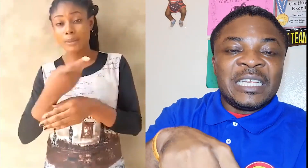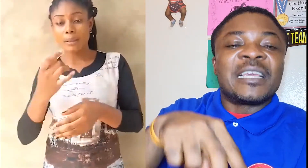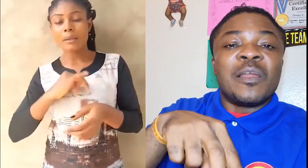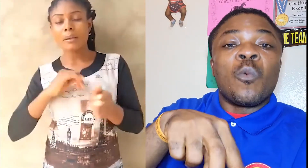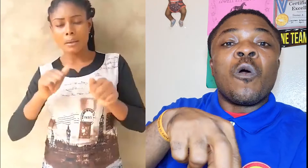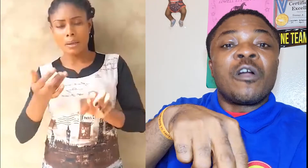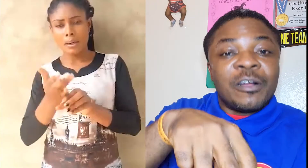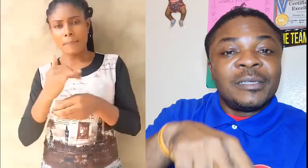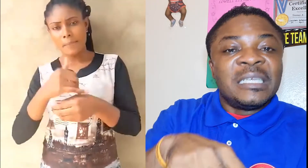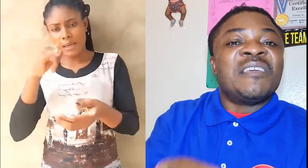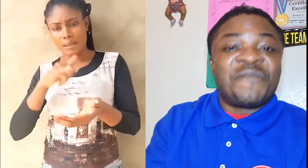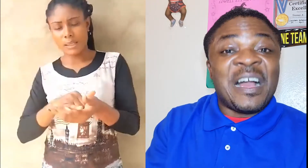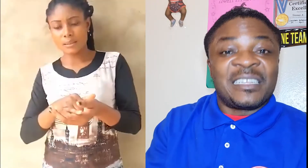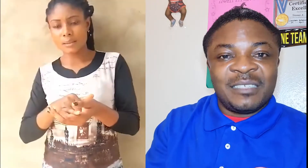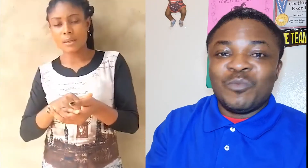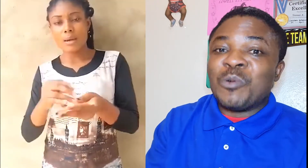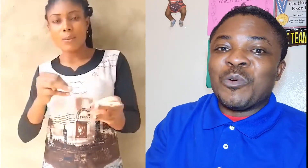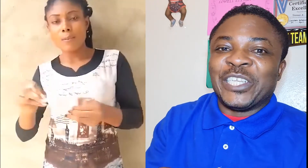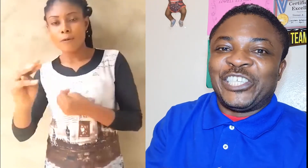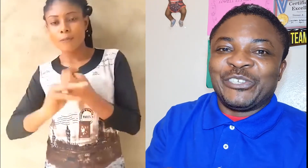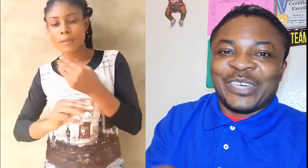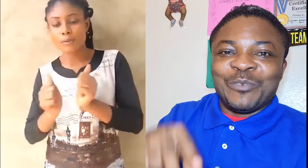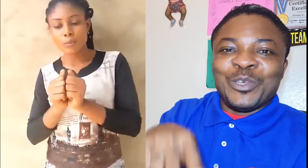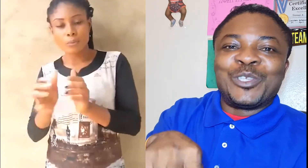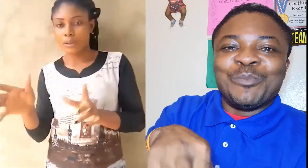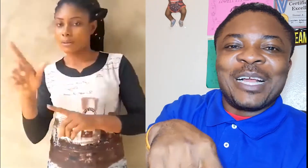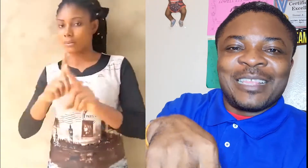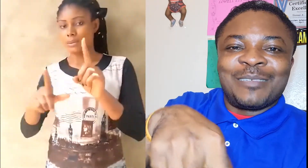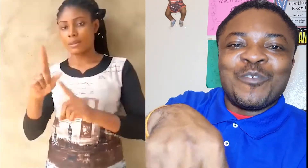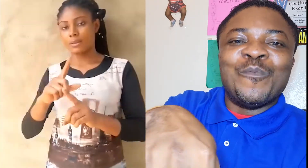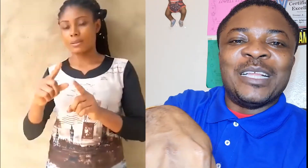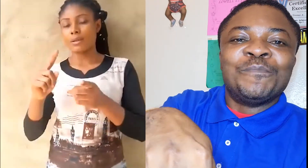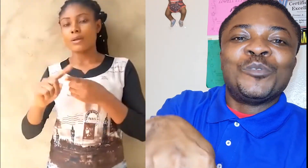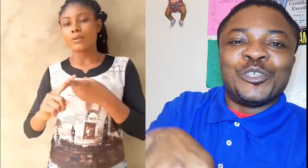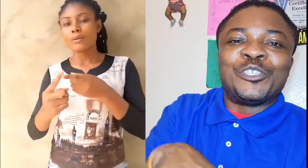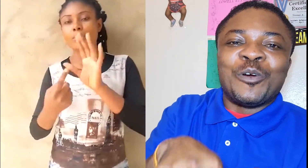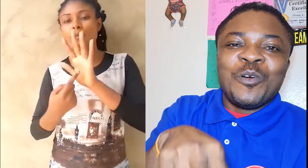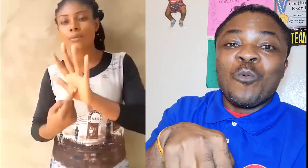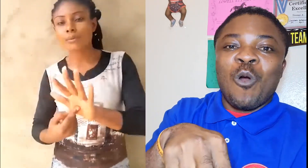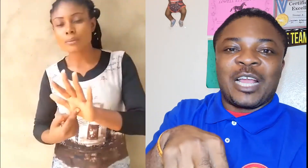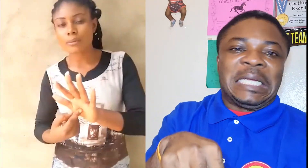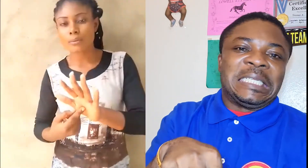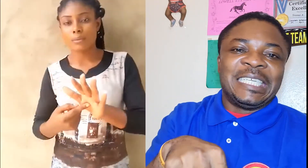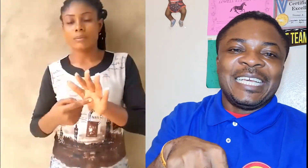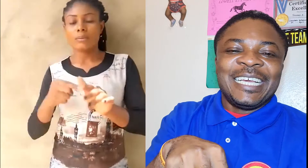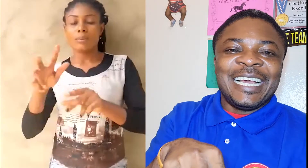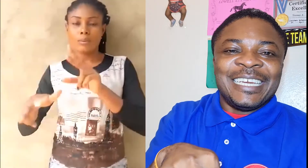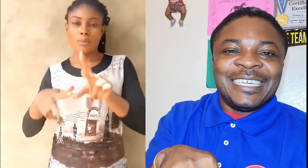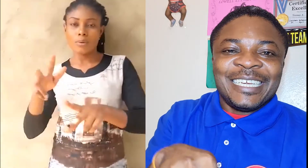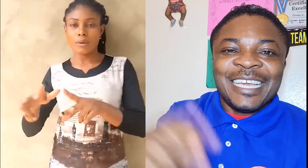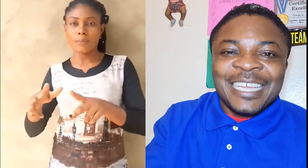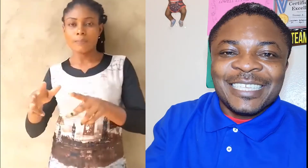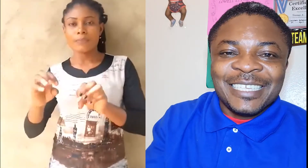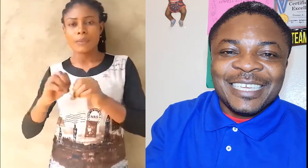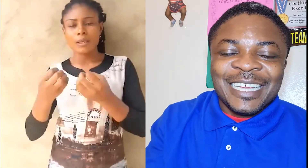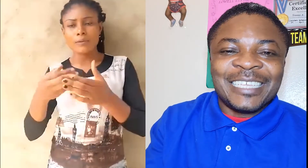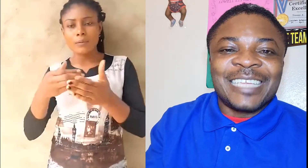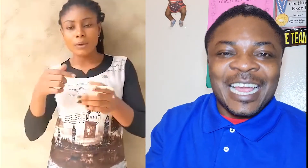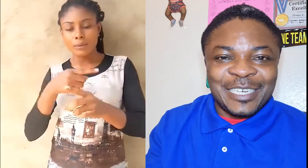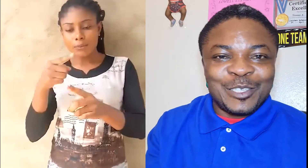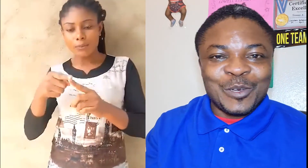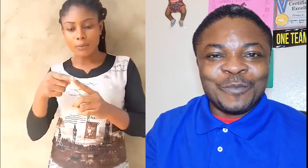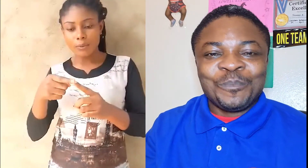to indicate walk. In fact, when we were children, we used to make this movement to show walking. And it is